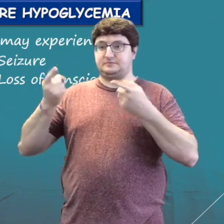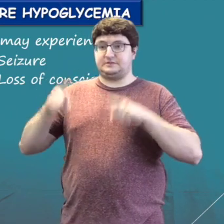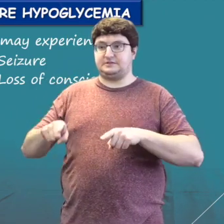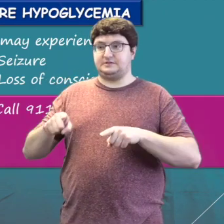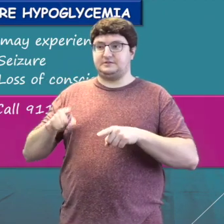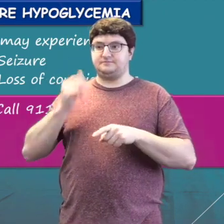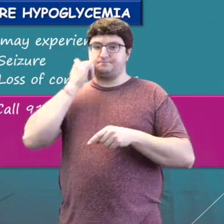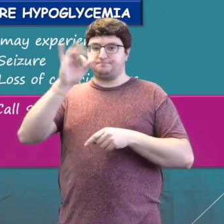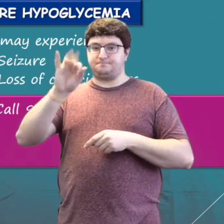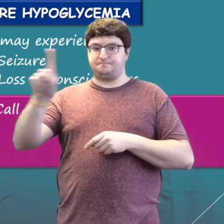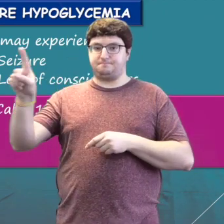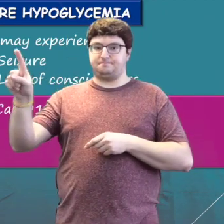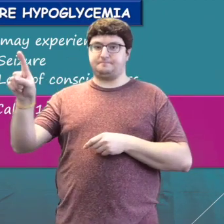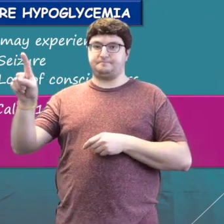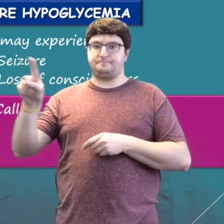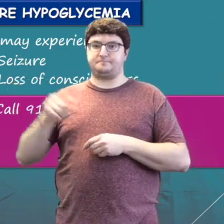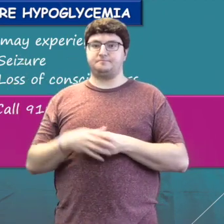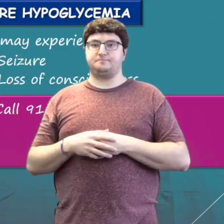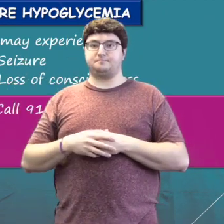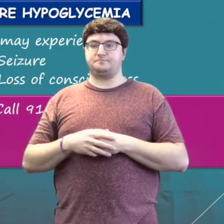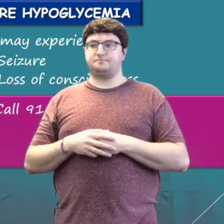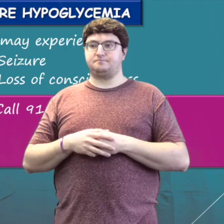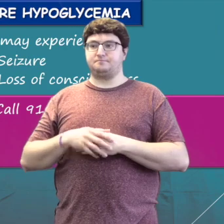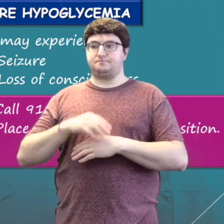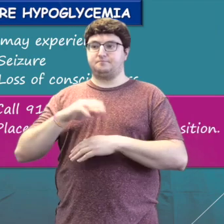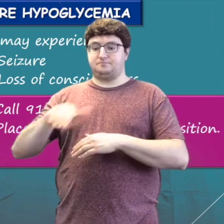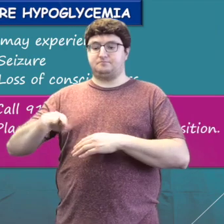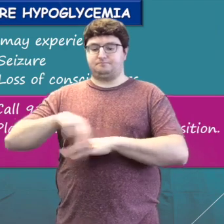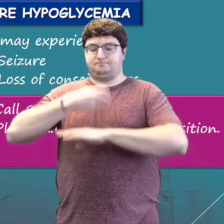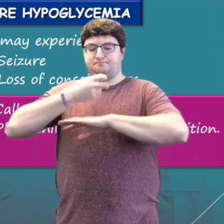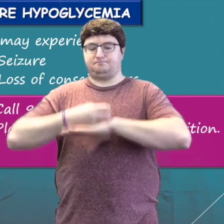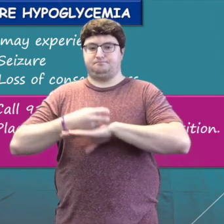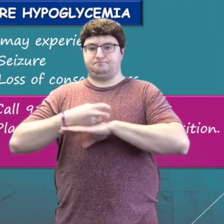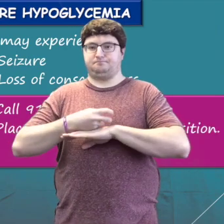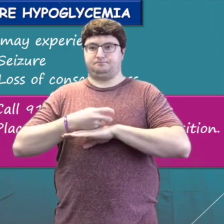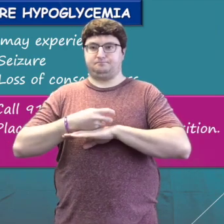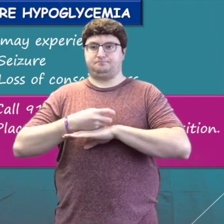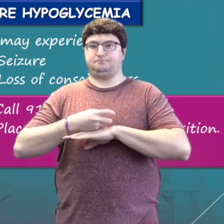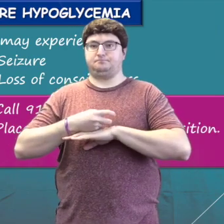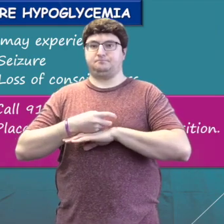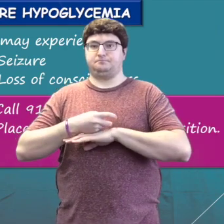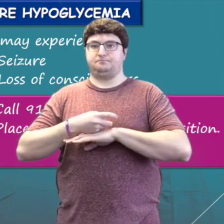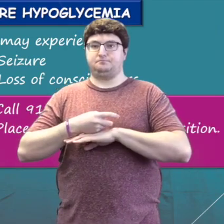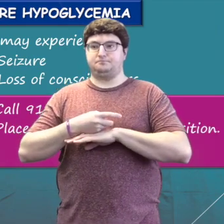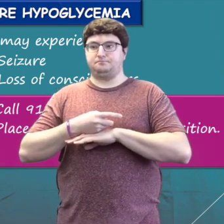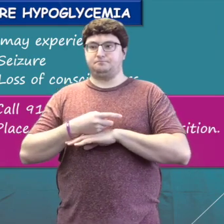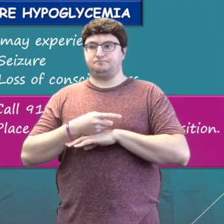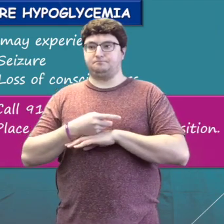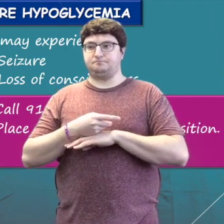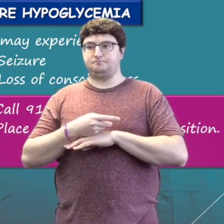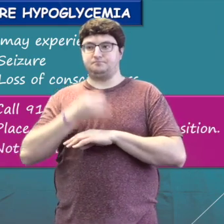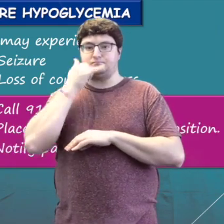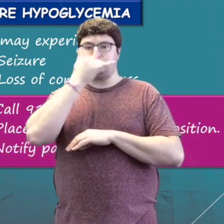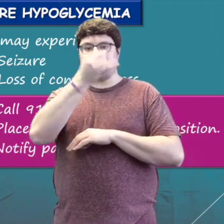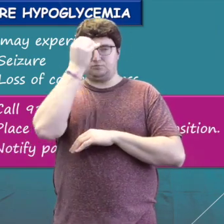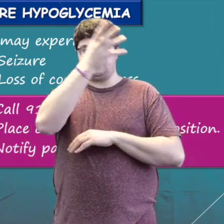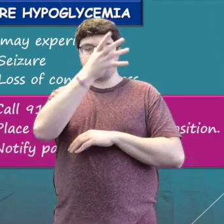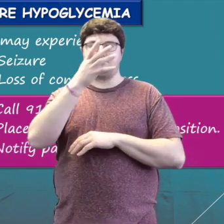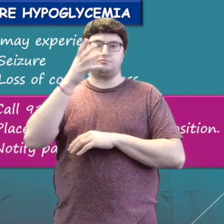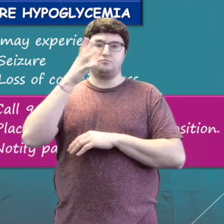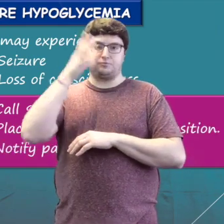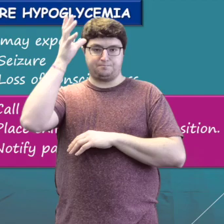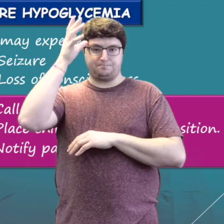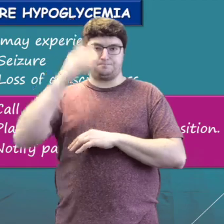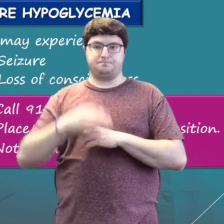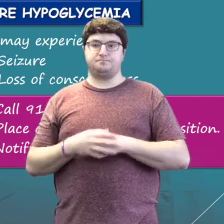occurs, call 911. Place the child in a side-lying position and notify